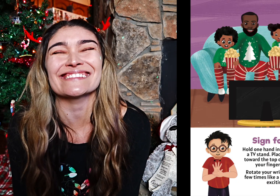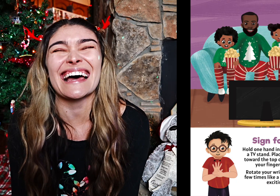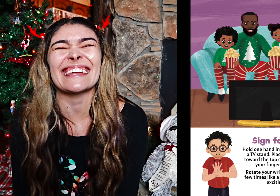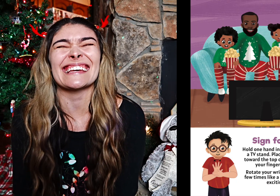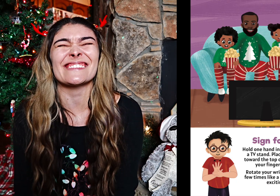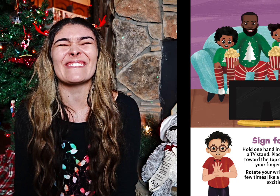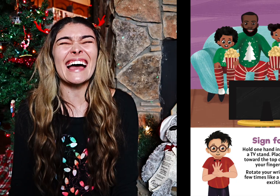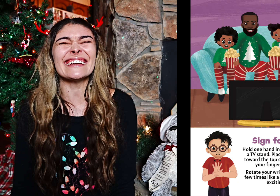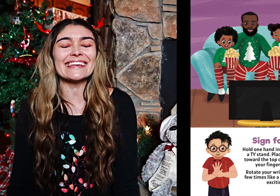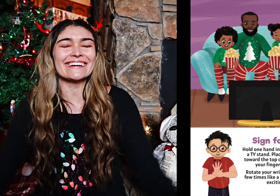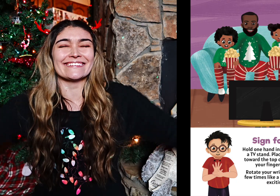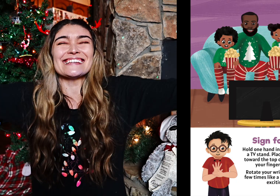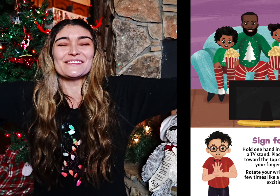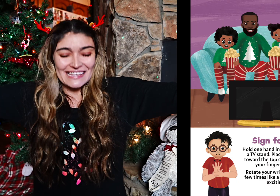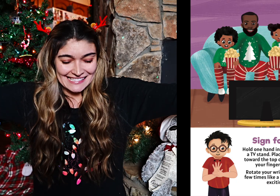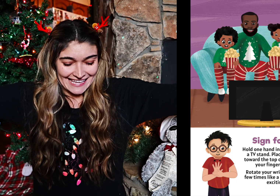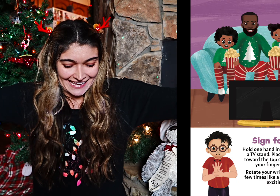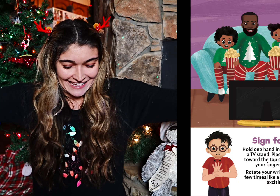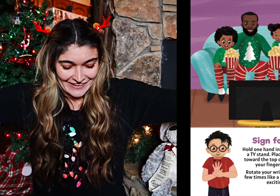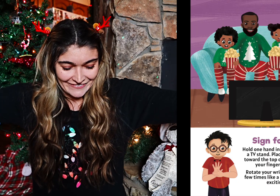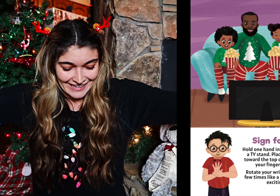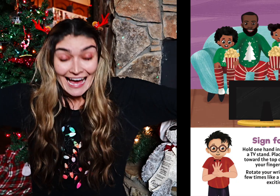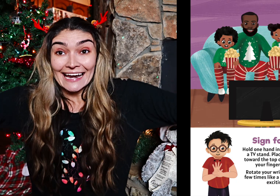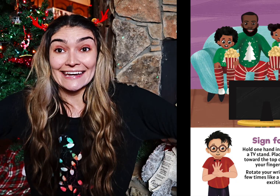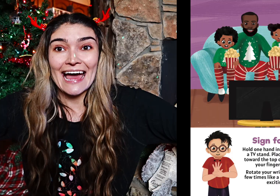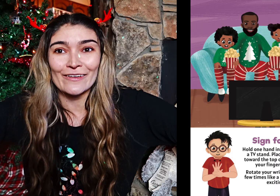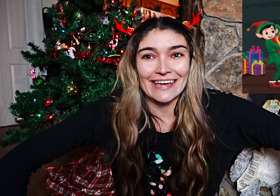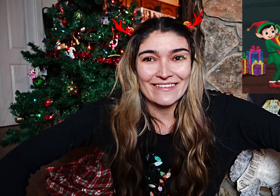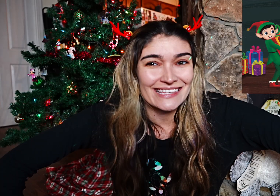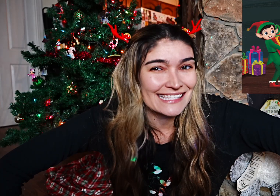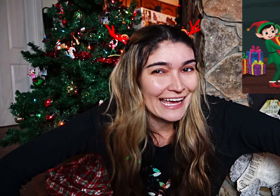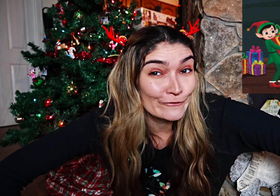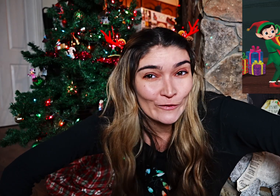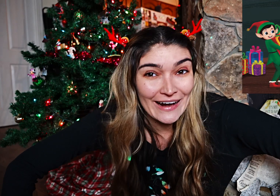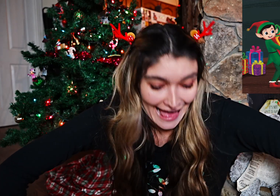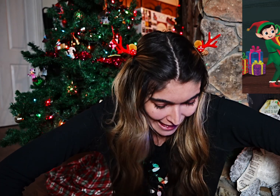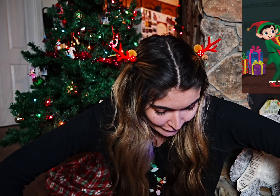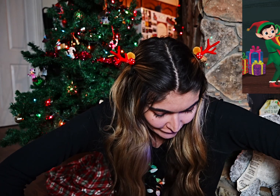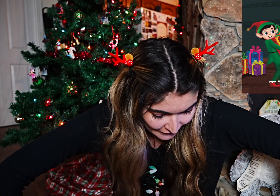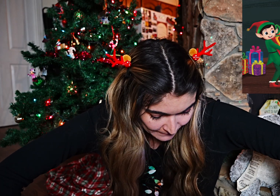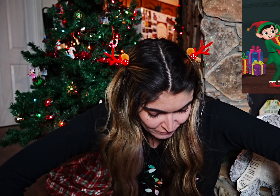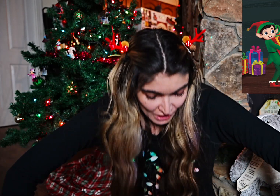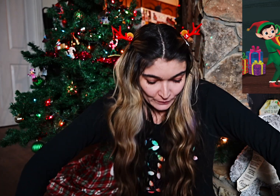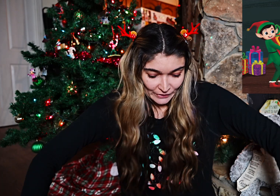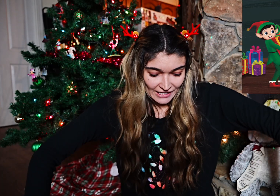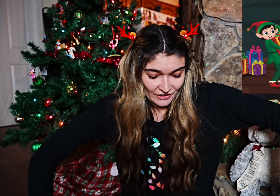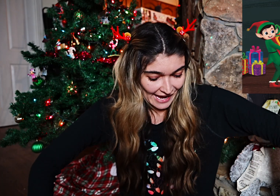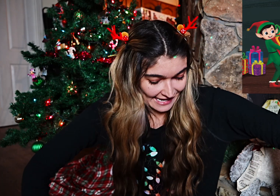night. It's finally Christmas Eve. Now we have the sign for Elf. Bring your hands